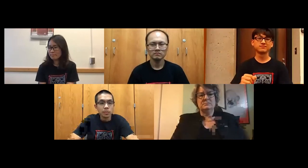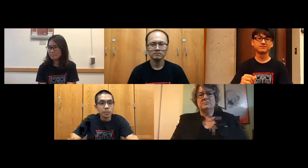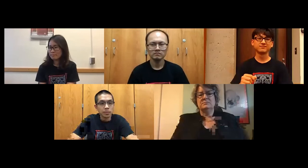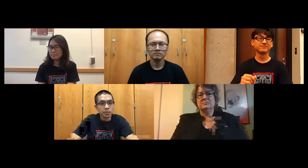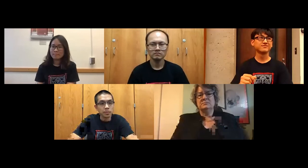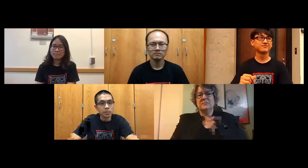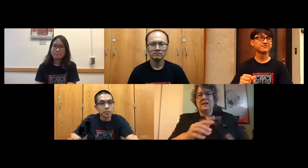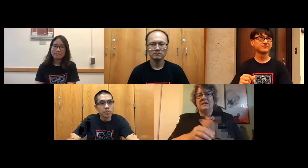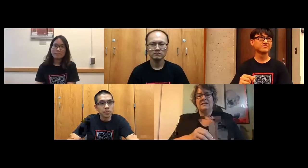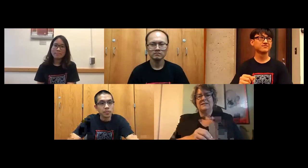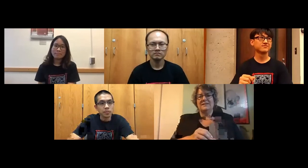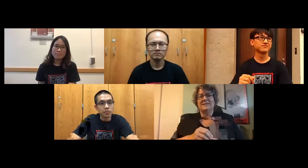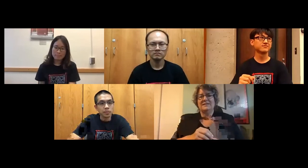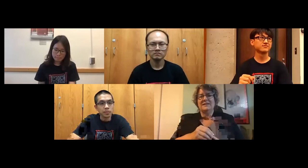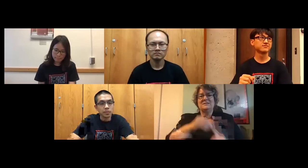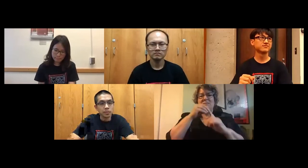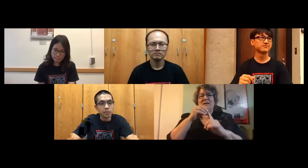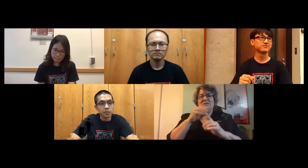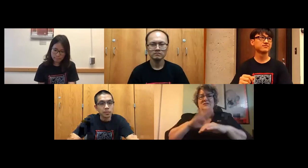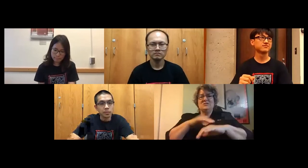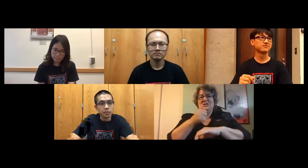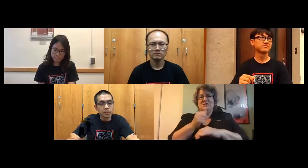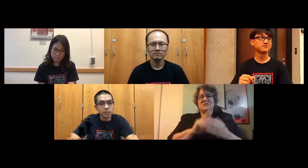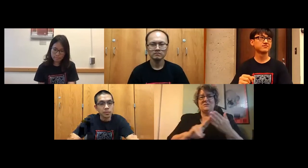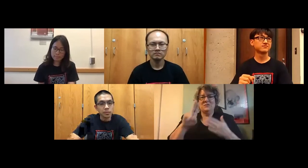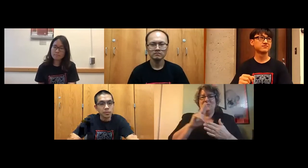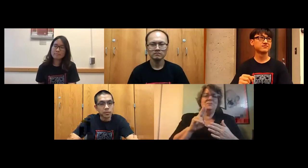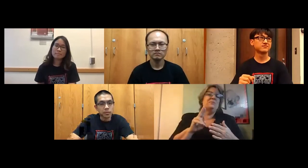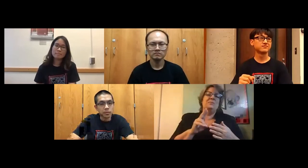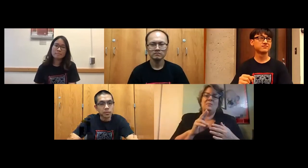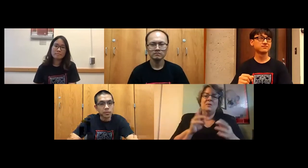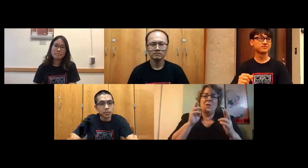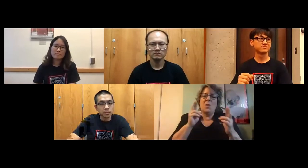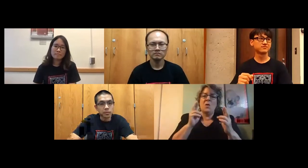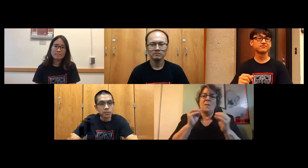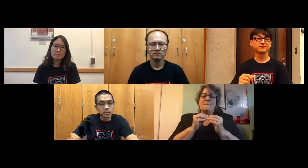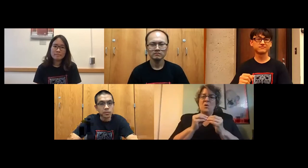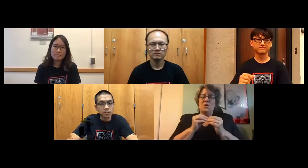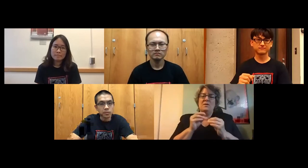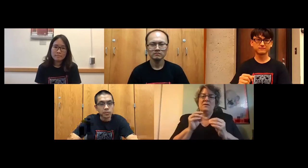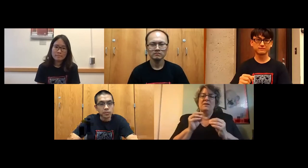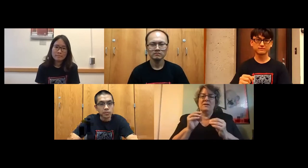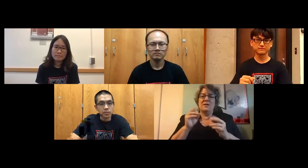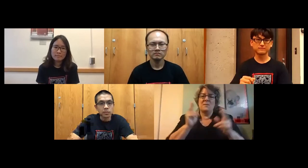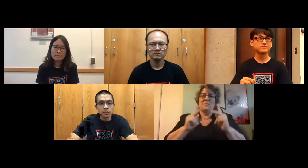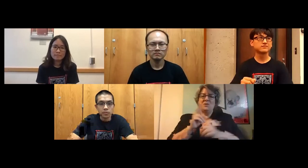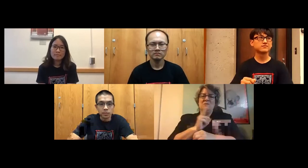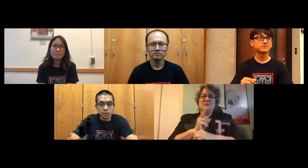Chongchun University, I hope that there are more people that will be using more Chinese Sign Language, natural Chinese Sign